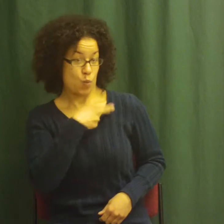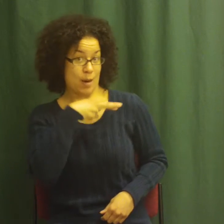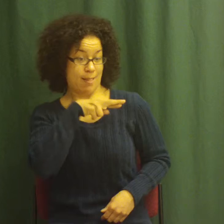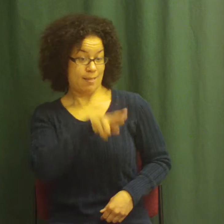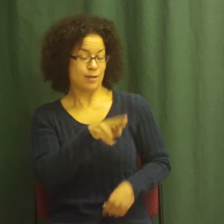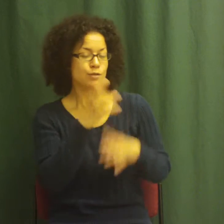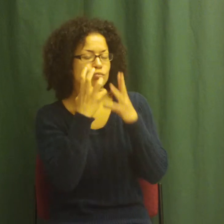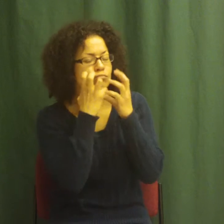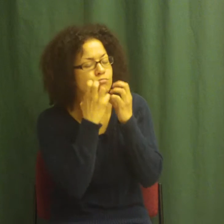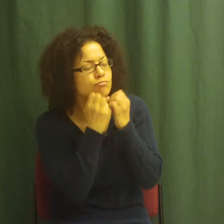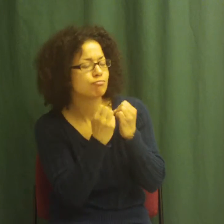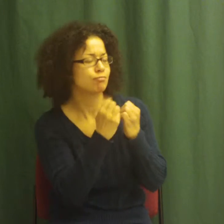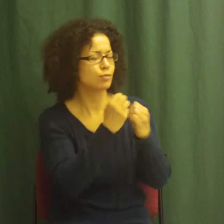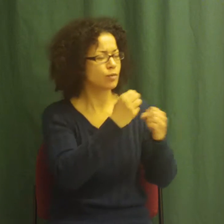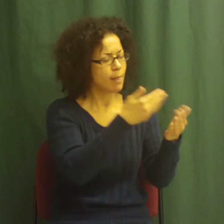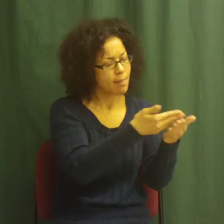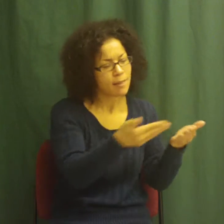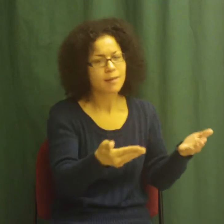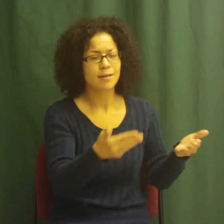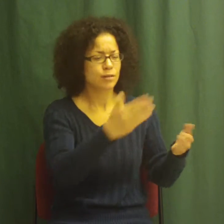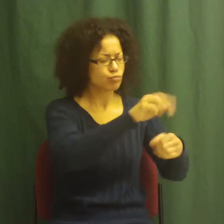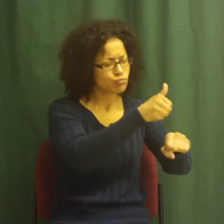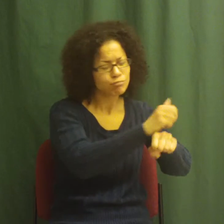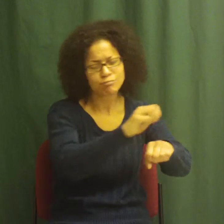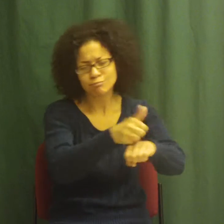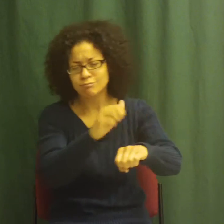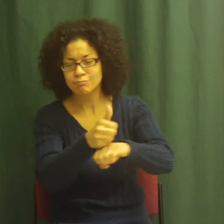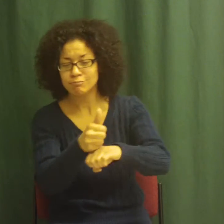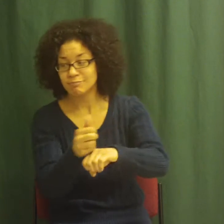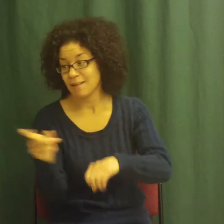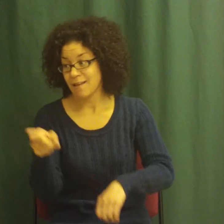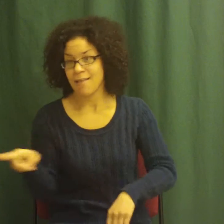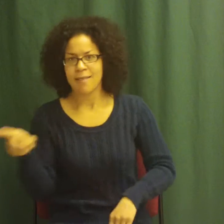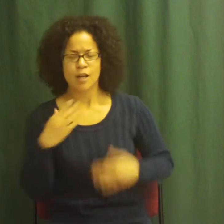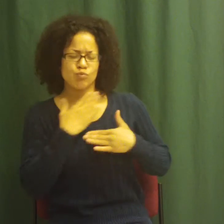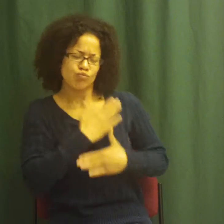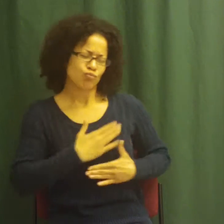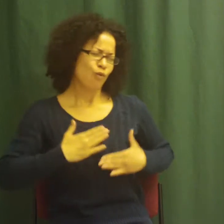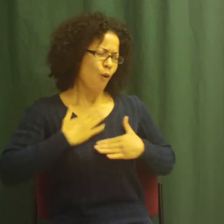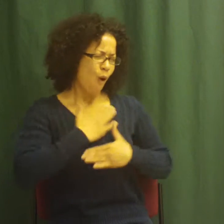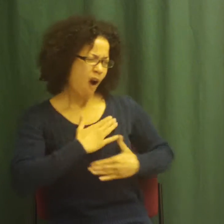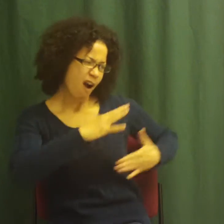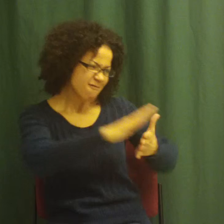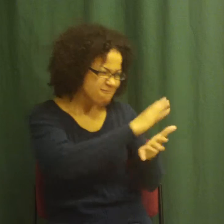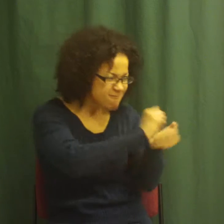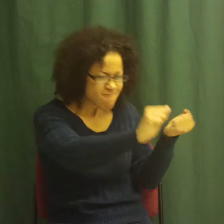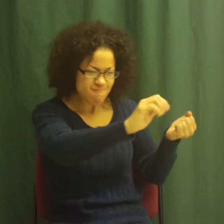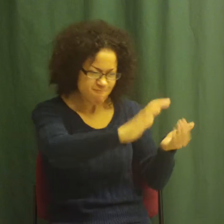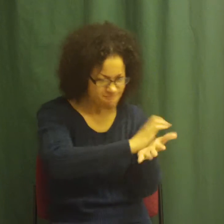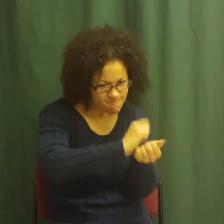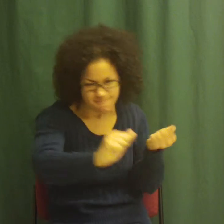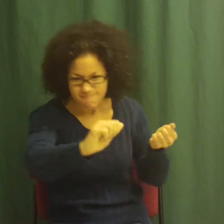and kill churchmen, which earned them quite a bit of hatred in a highly religious time.